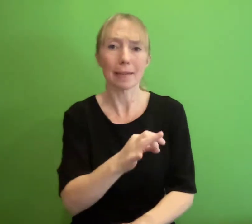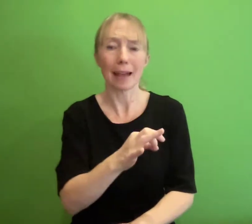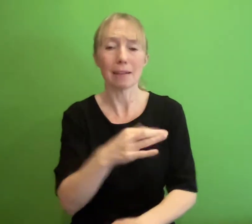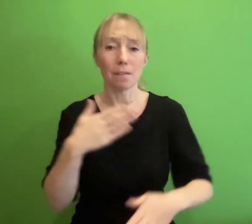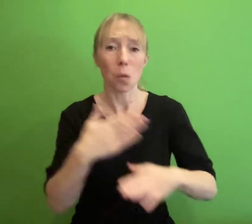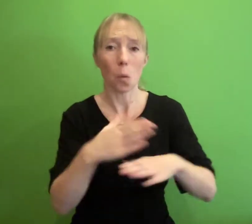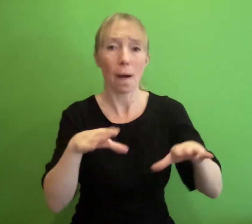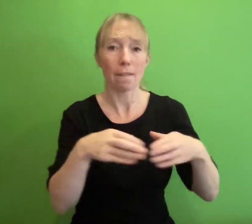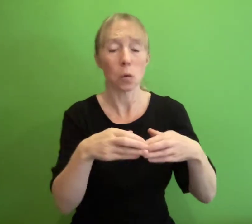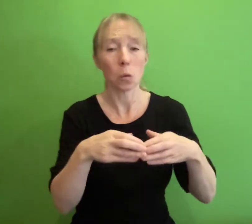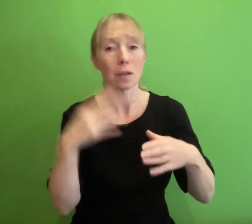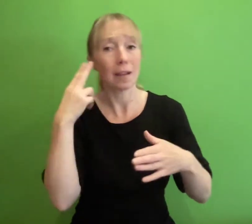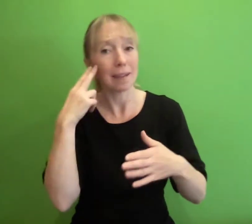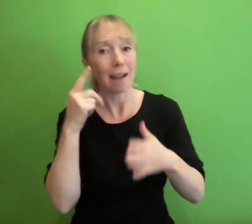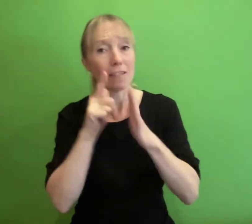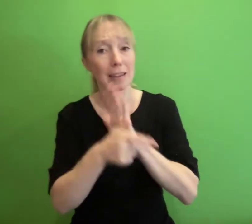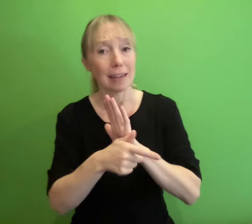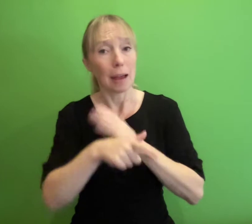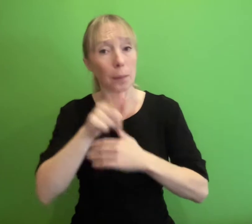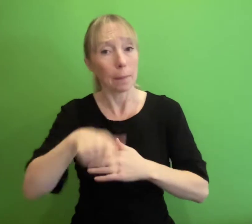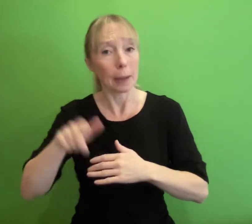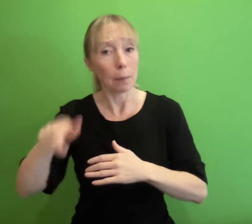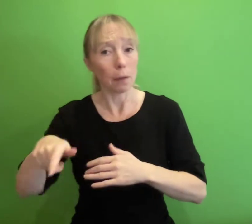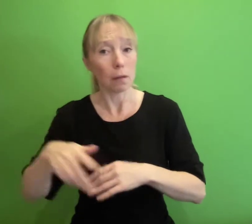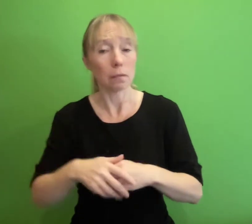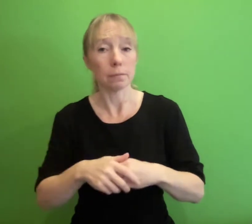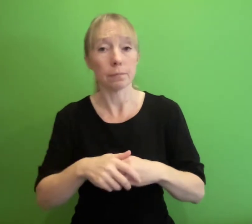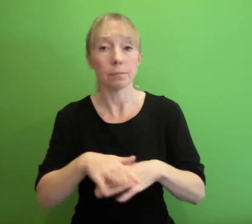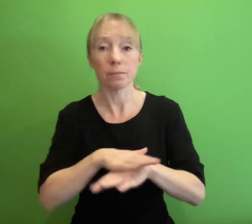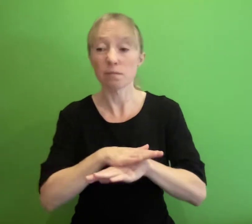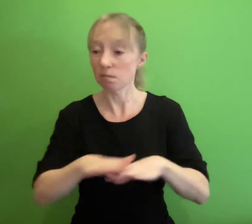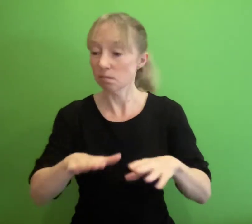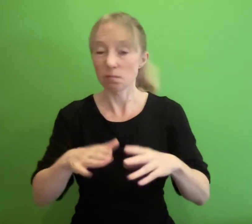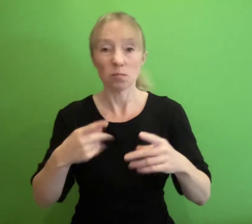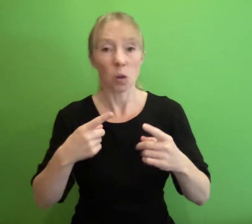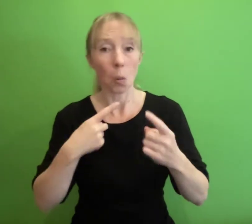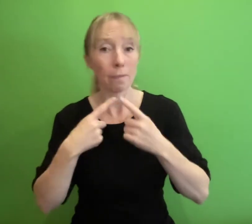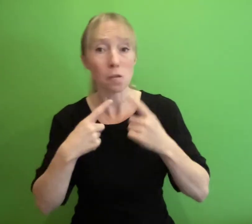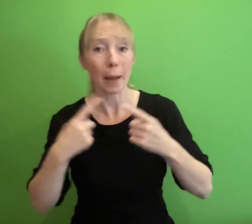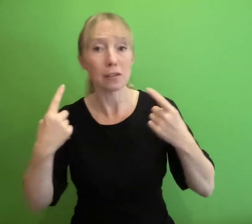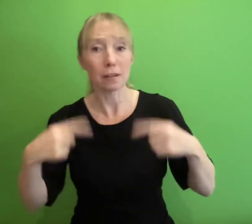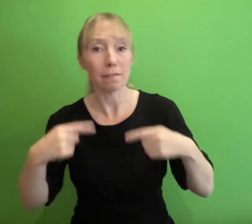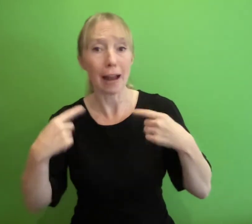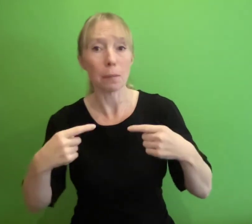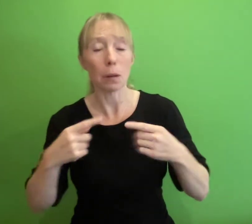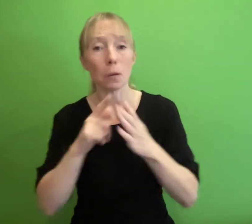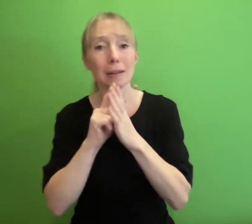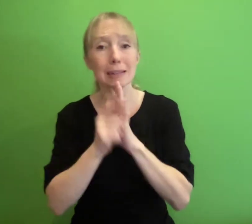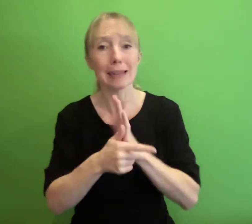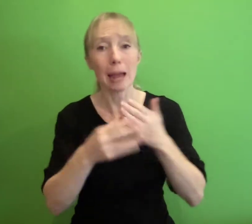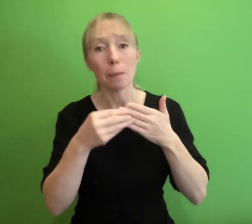are deaf and disabled people. No data appears to be available on disabled-led literature